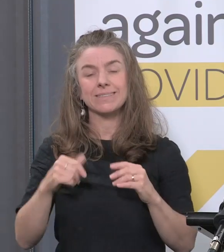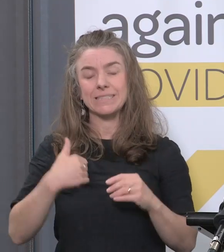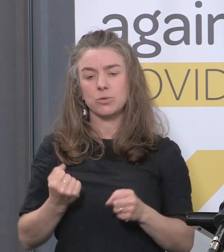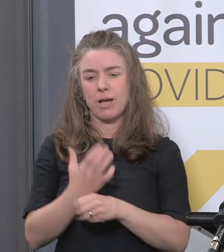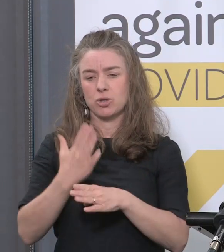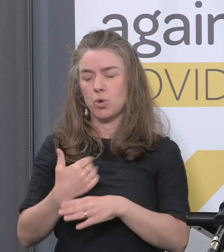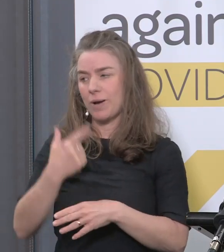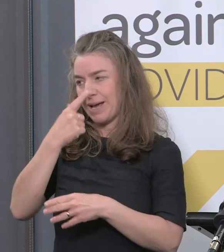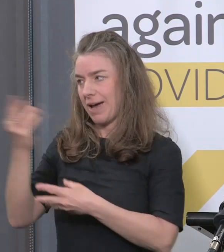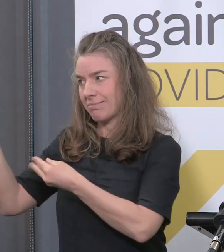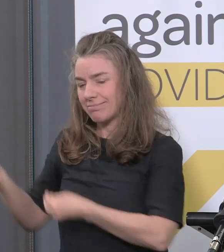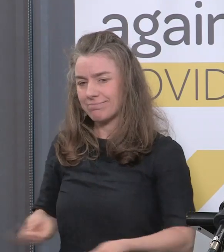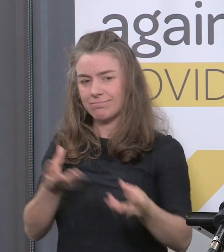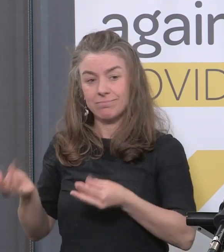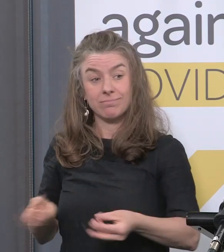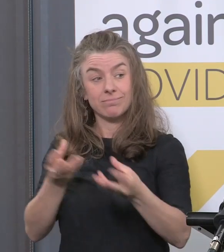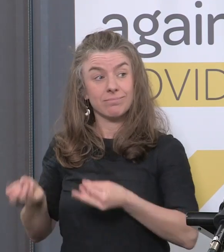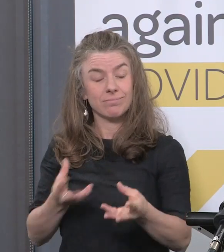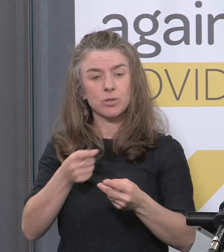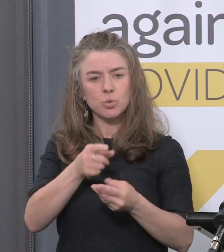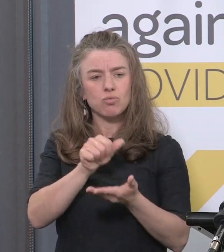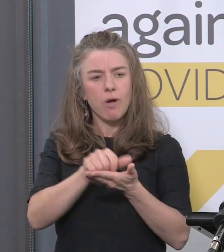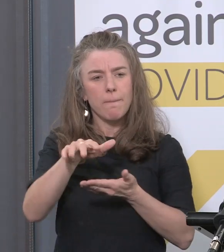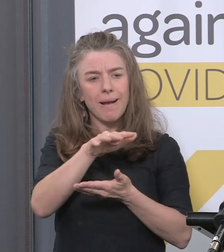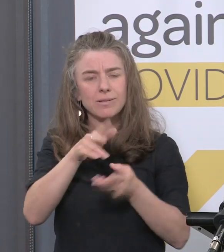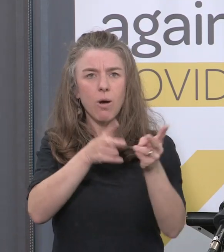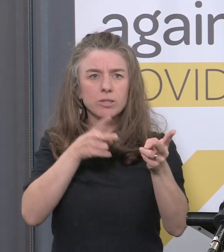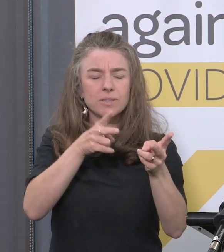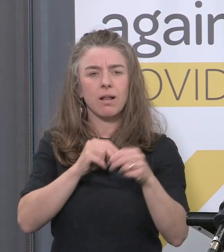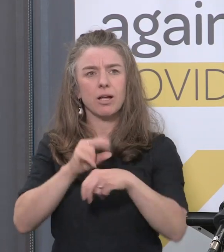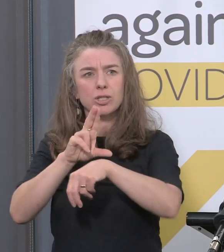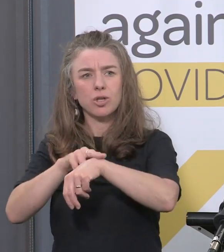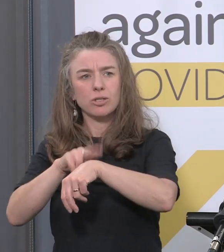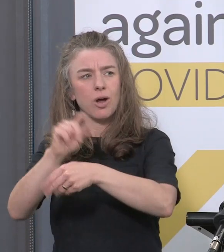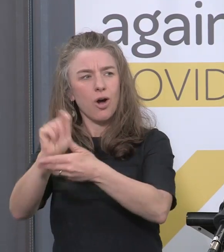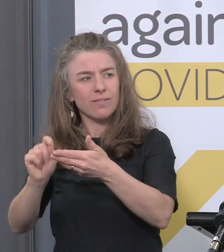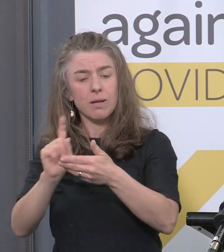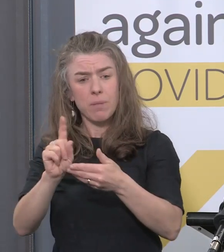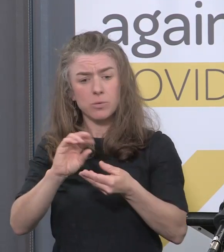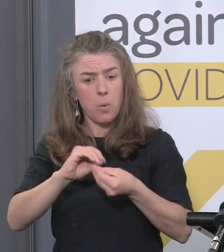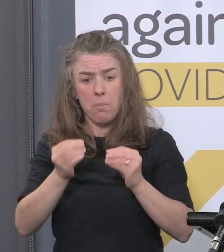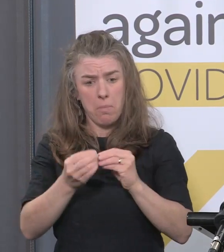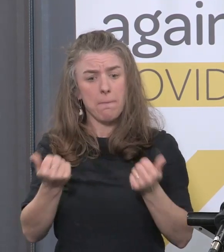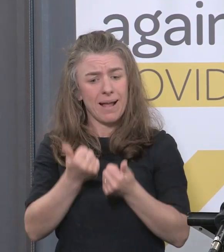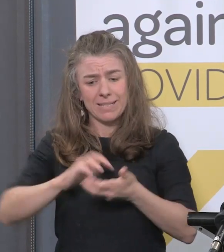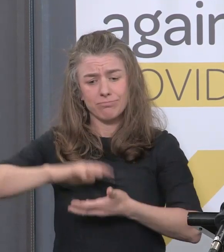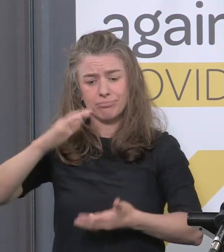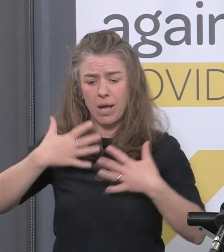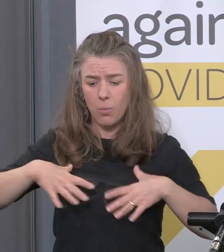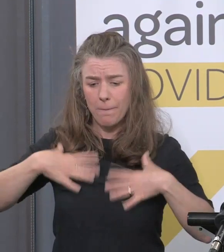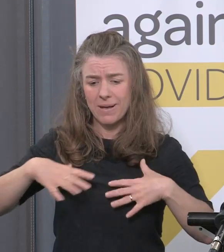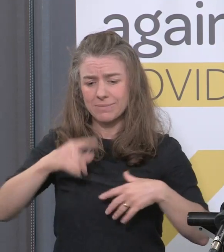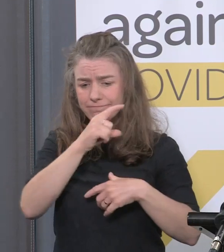that out to the district health boards and primary care practitioners that need it, but there is no problem with PPE supplies. Can I ask